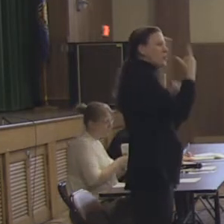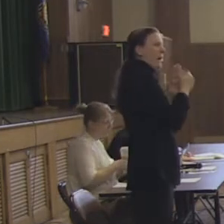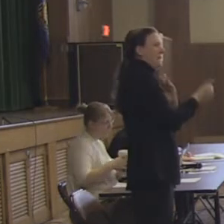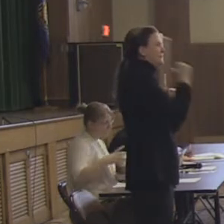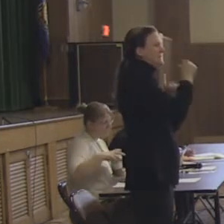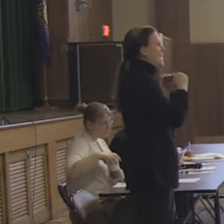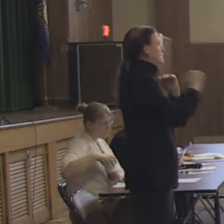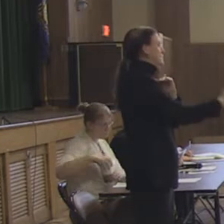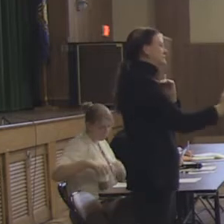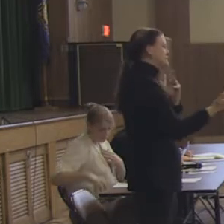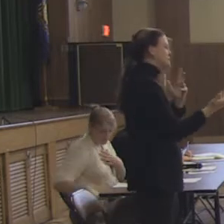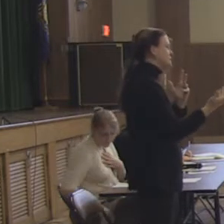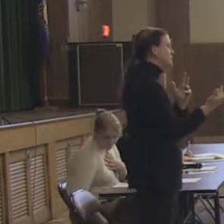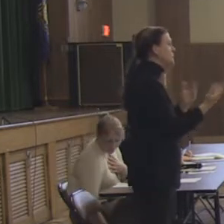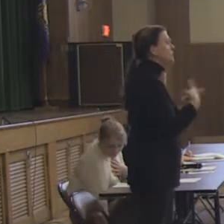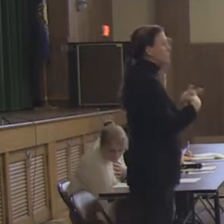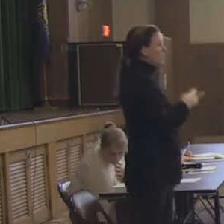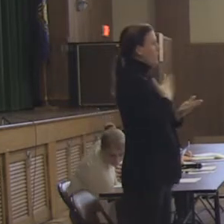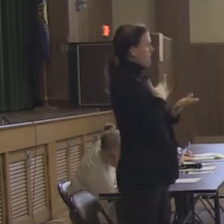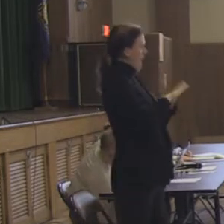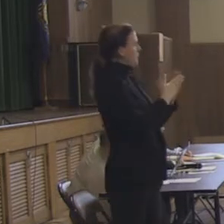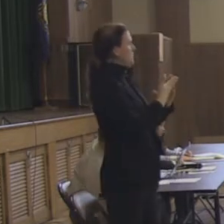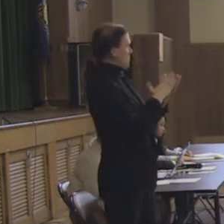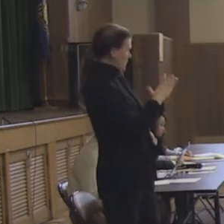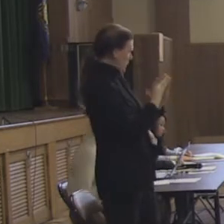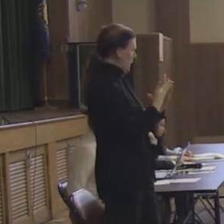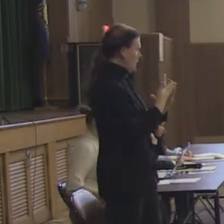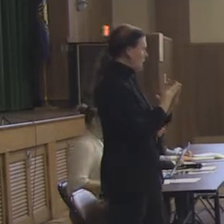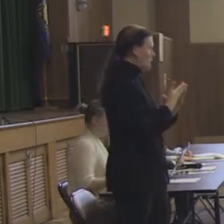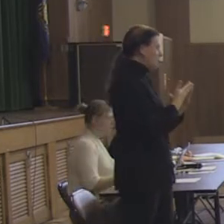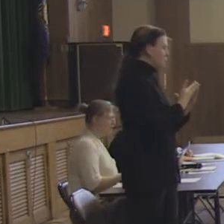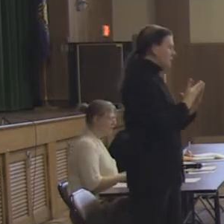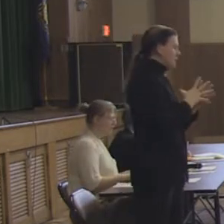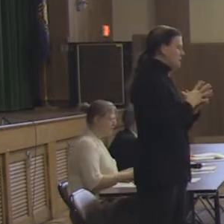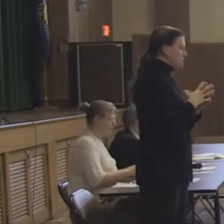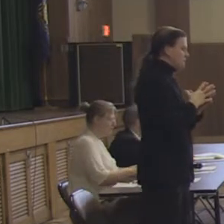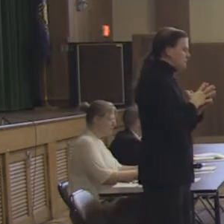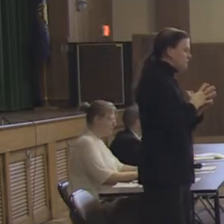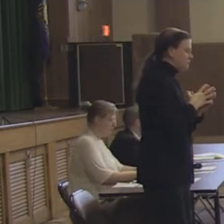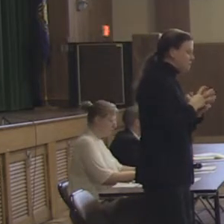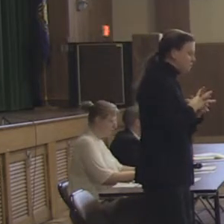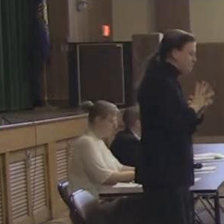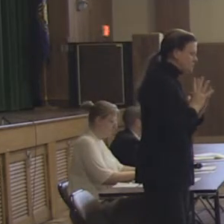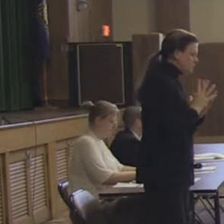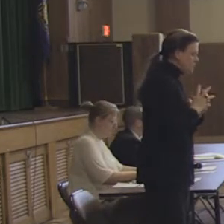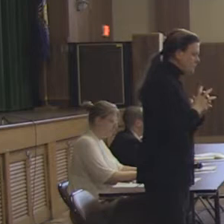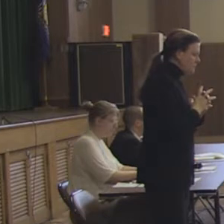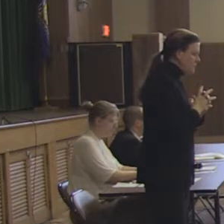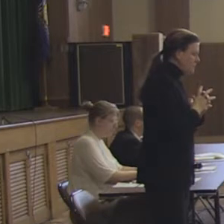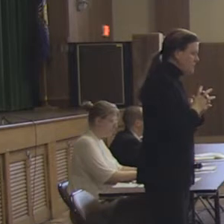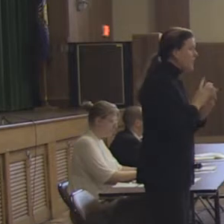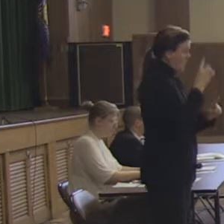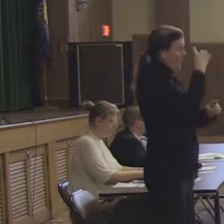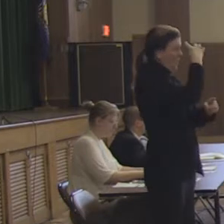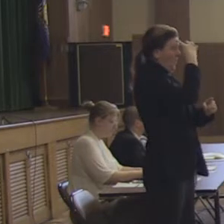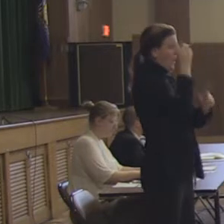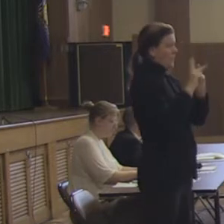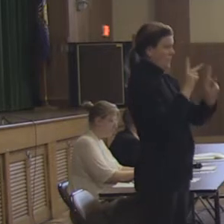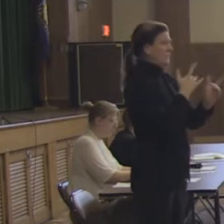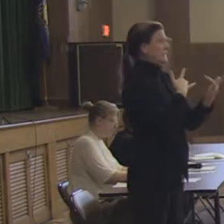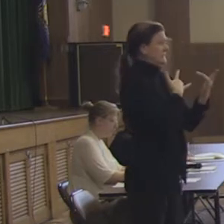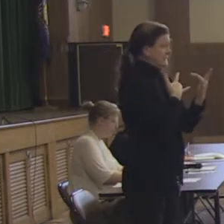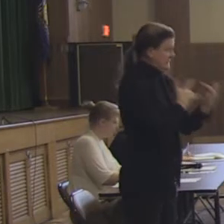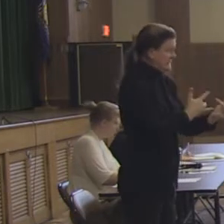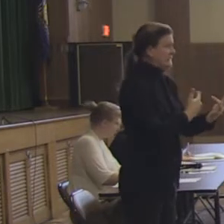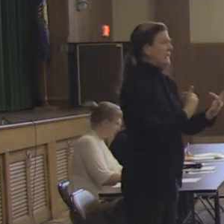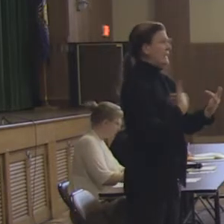which we talked about a little bit on Thursday, is not only are Blacks a large number of persons